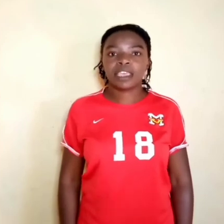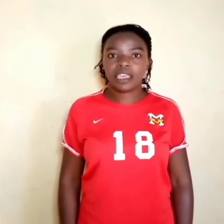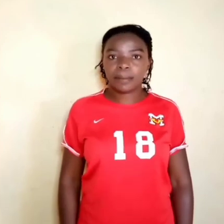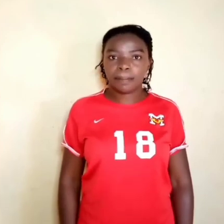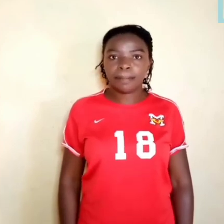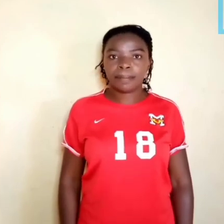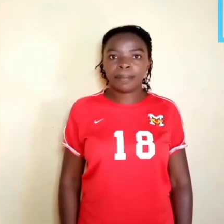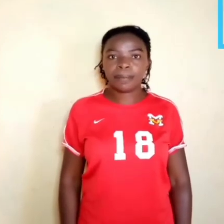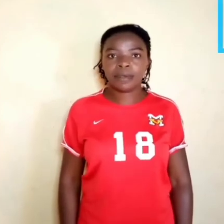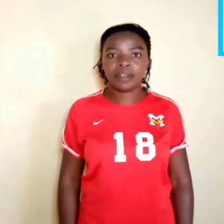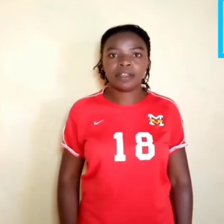him,